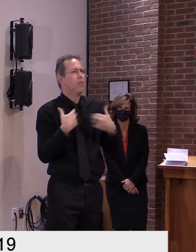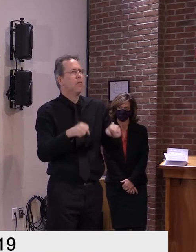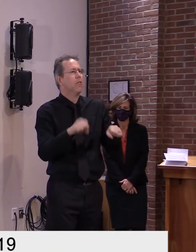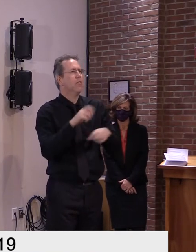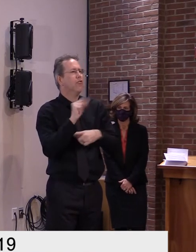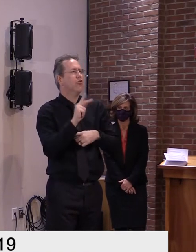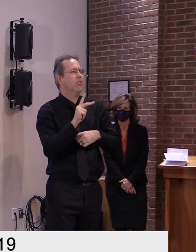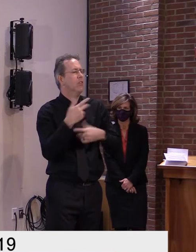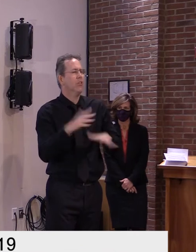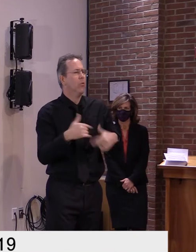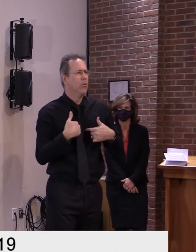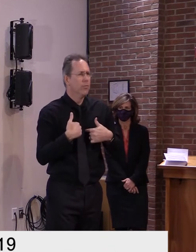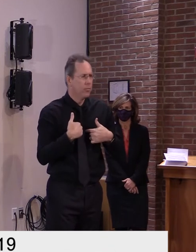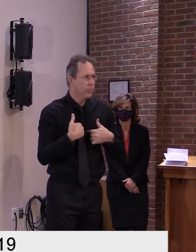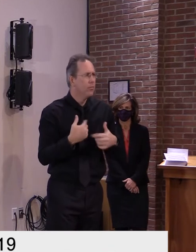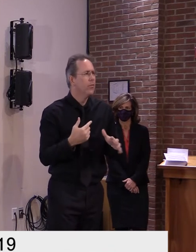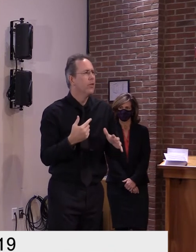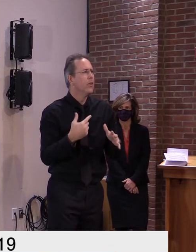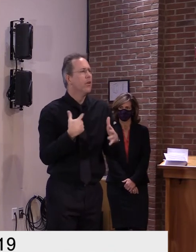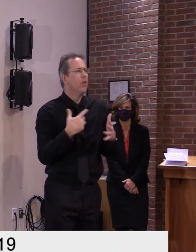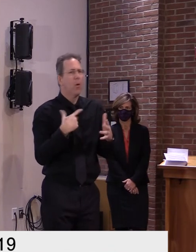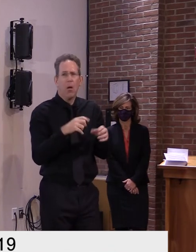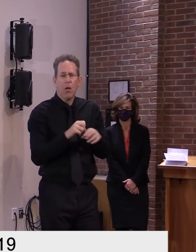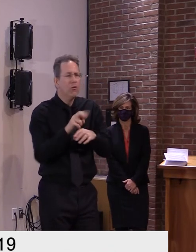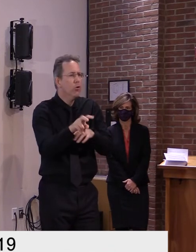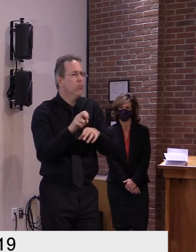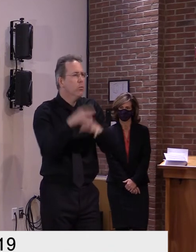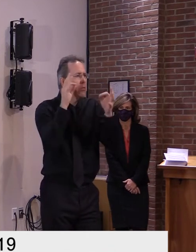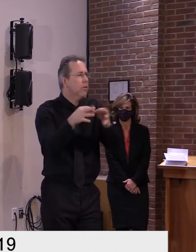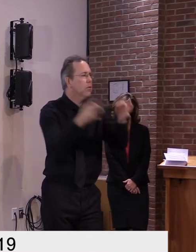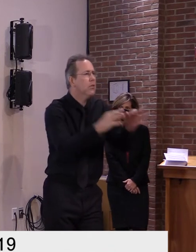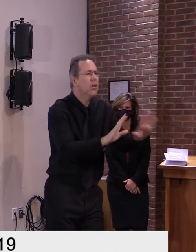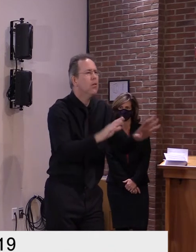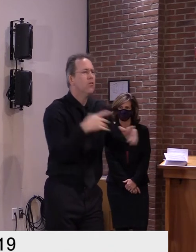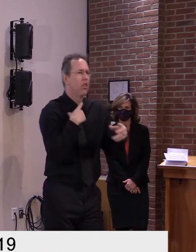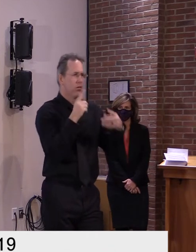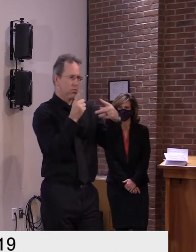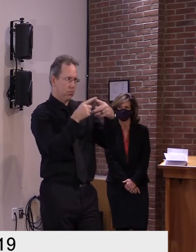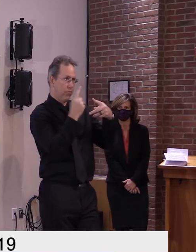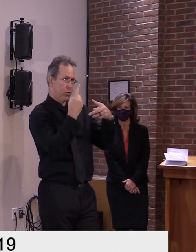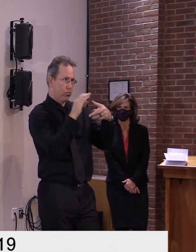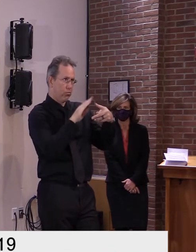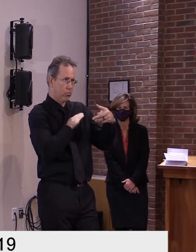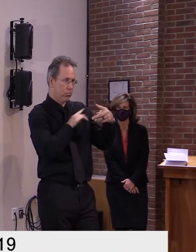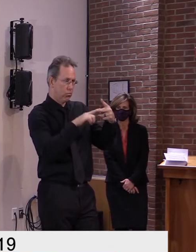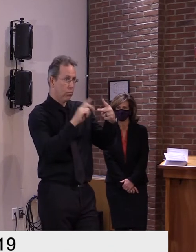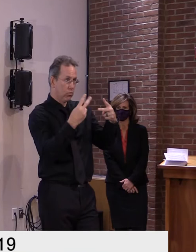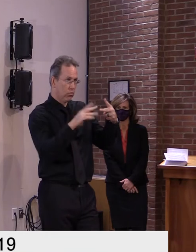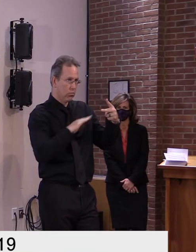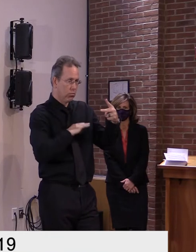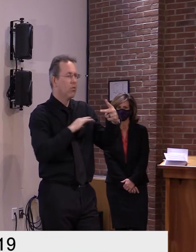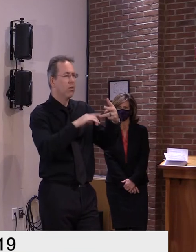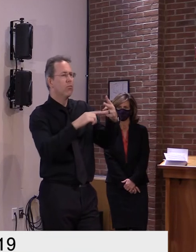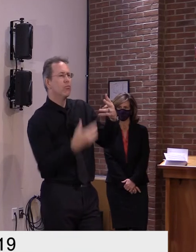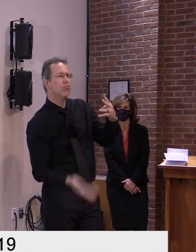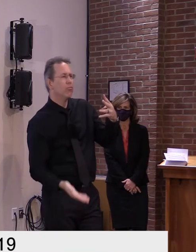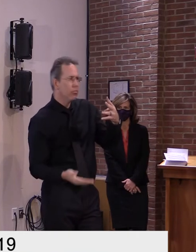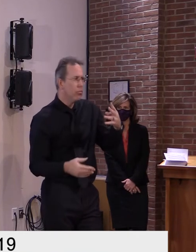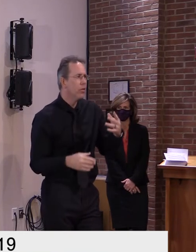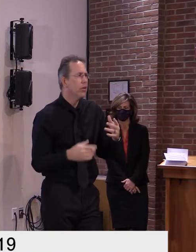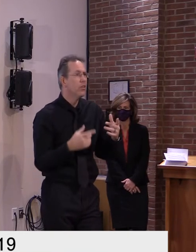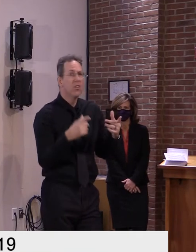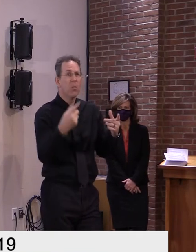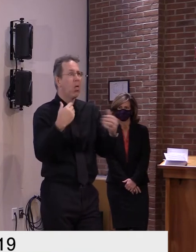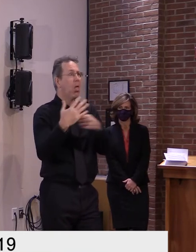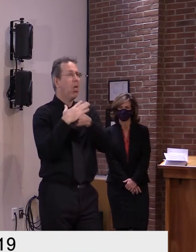we don't want to make the same mistakes other states have made in the past, and we're just being careful. So we're just going to continue to monitor this.